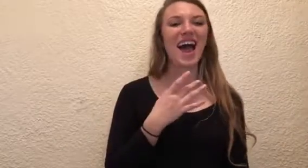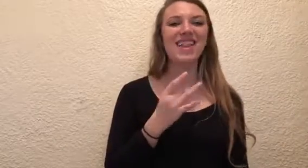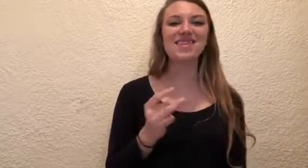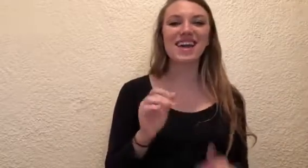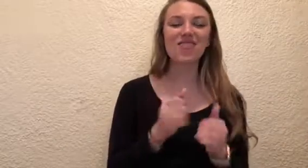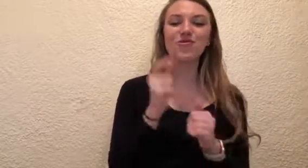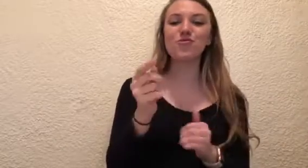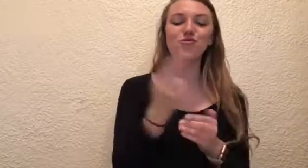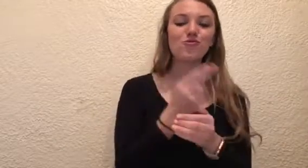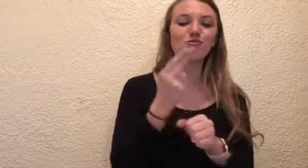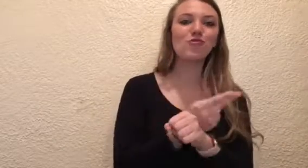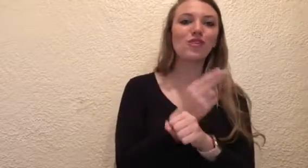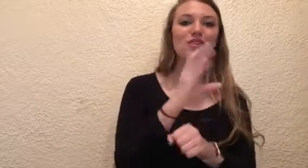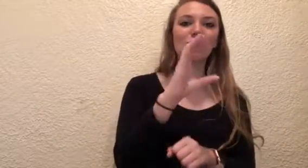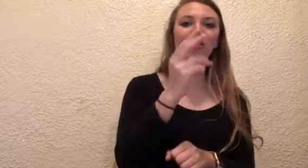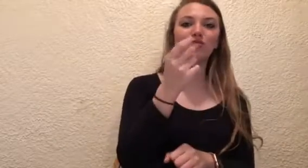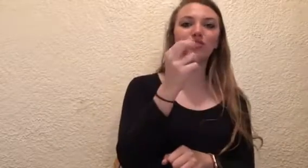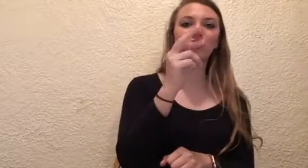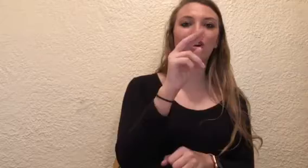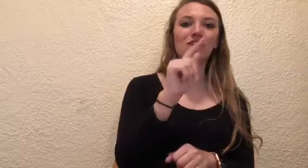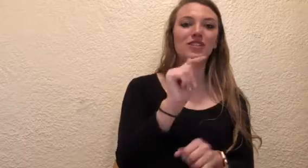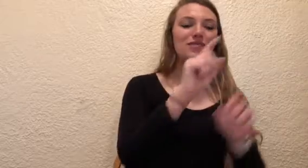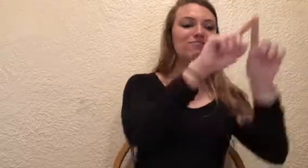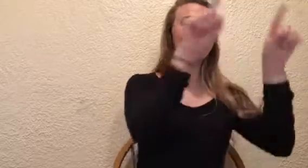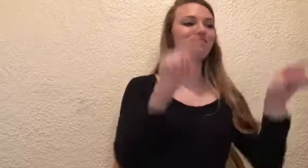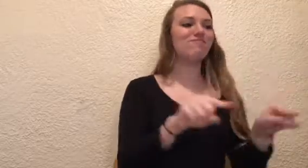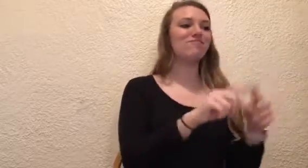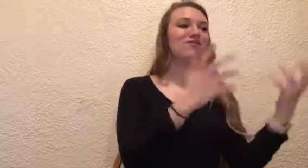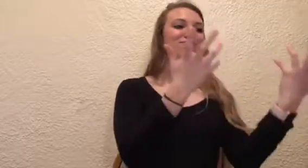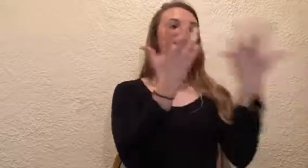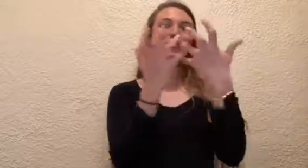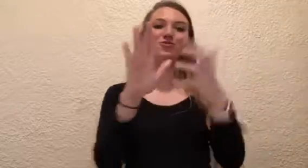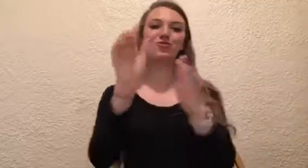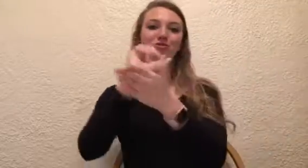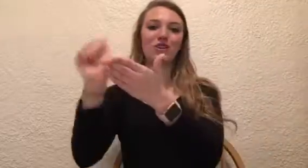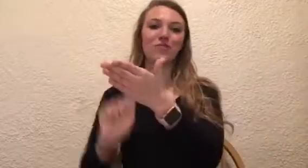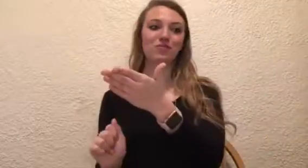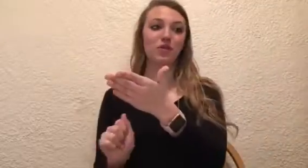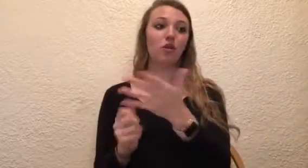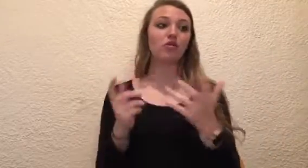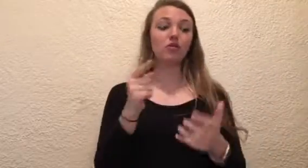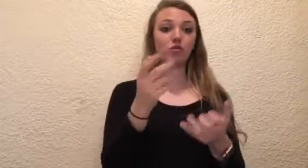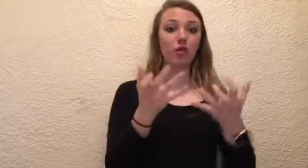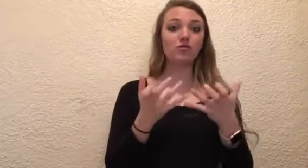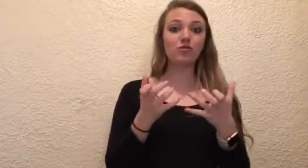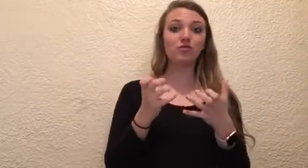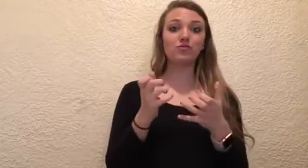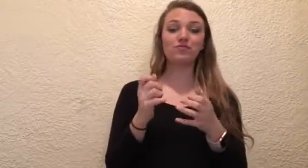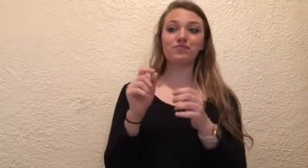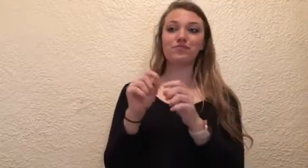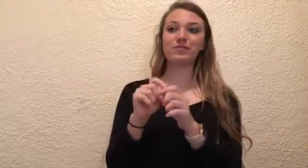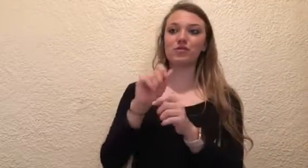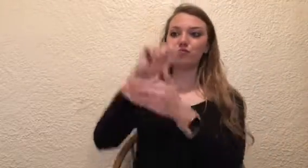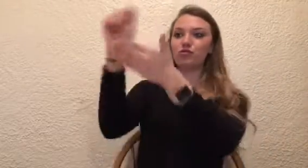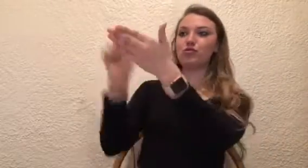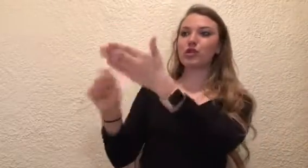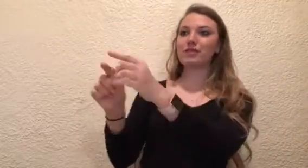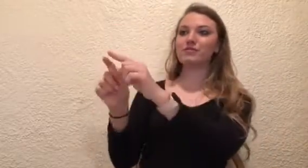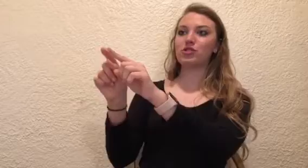job. What you're gonna do is, like, you're gonna draw a line like this and write what that part is. You're gonna draw a line like this